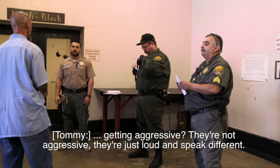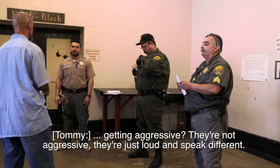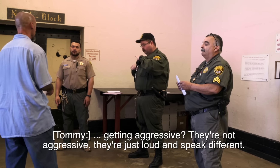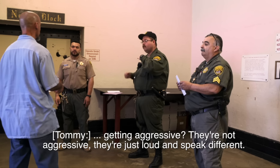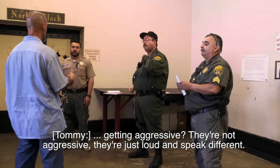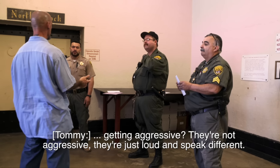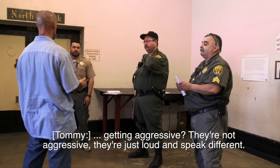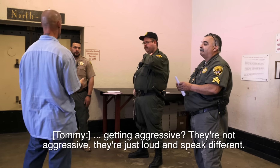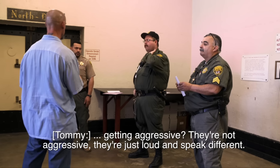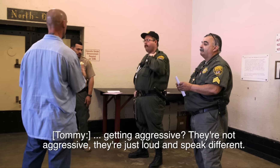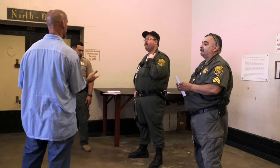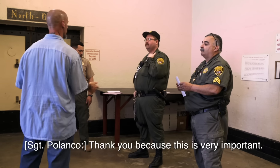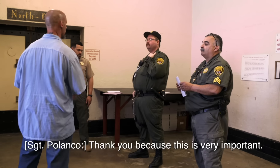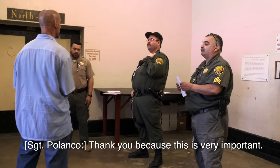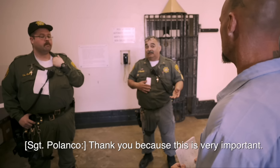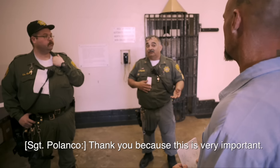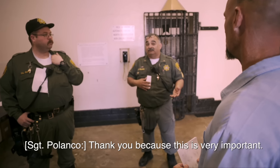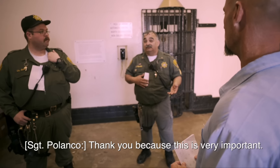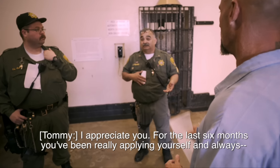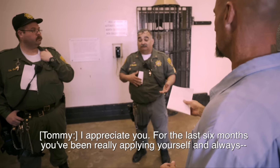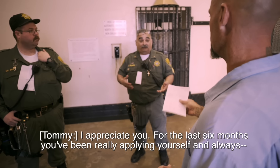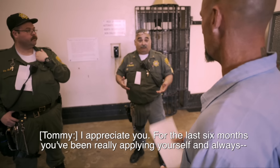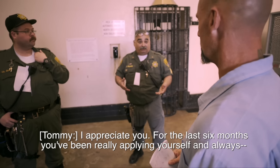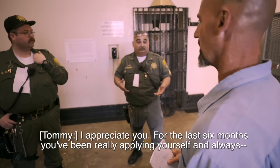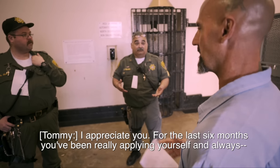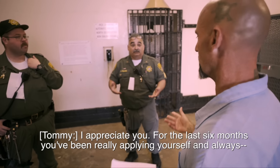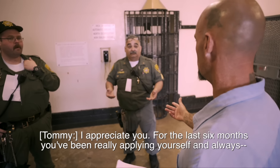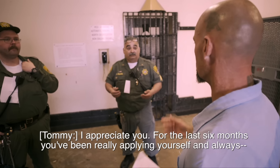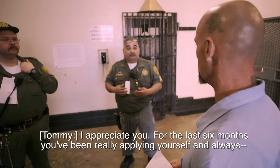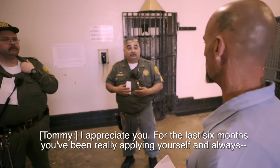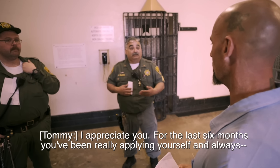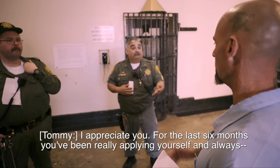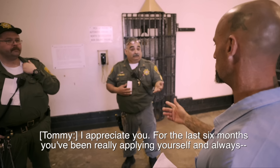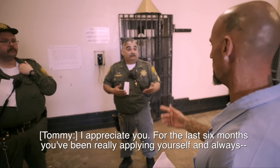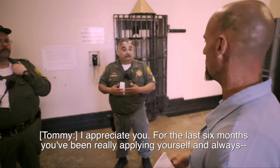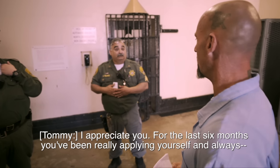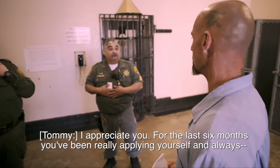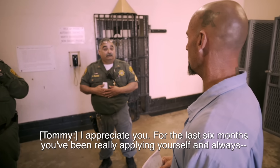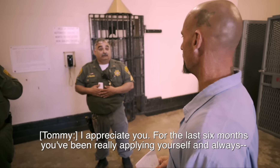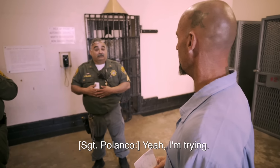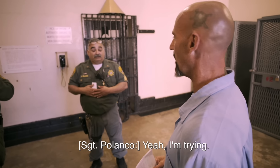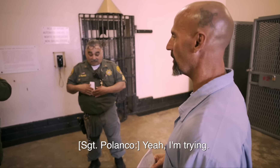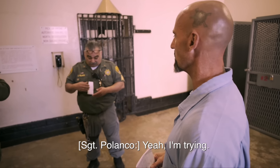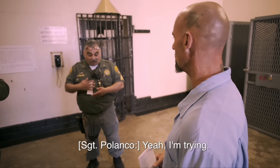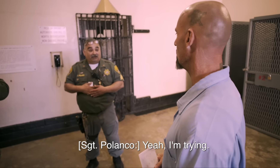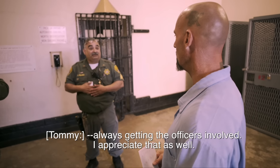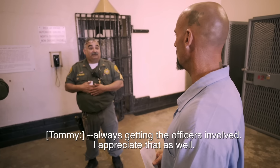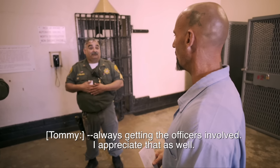and speak different. You know? Thank you. I appreciate you. The last 6 months you've been really applying yourself and always getting